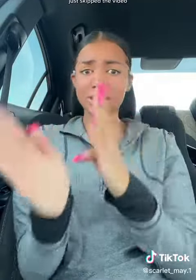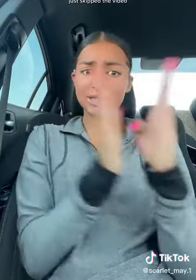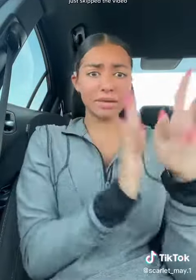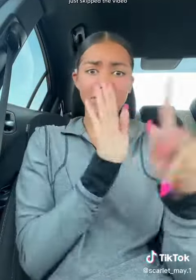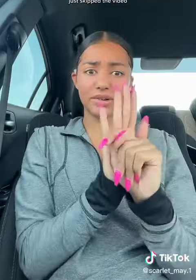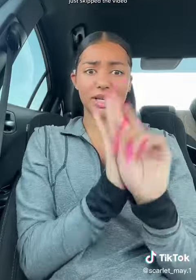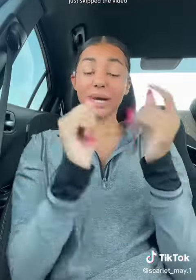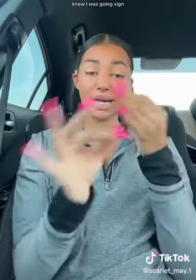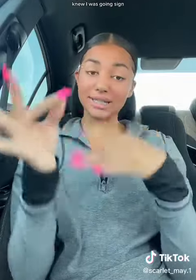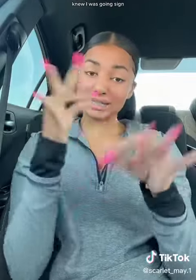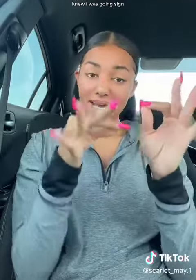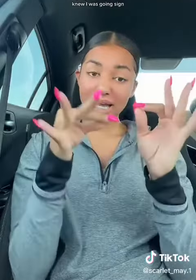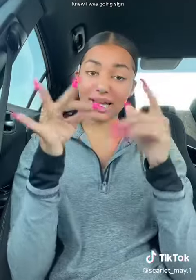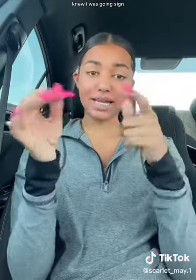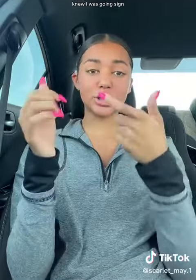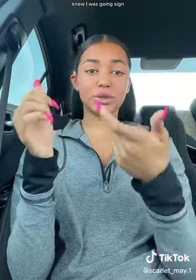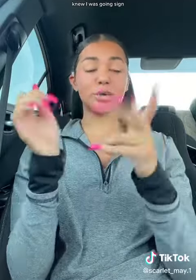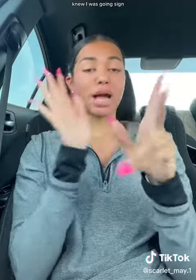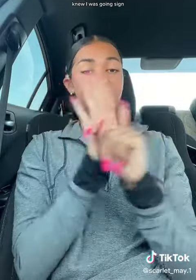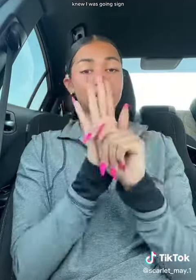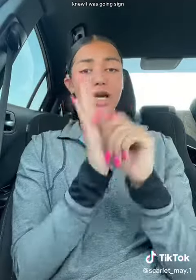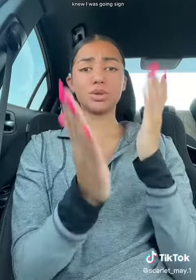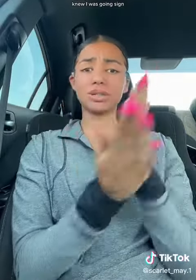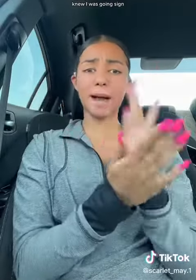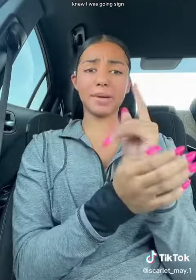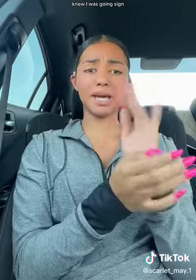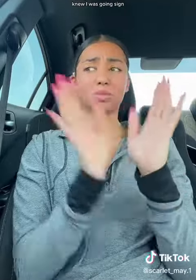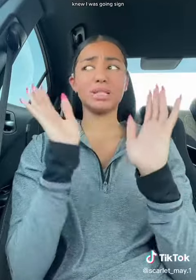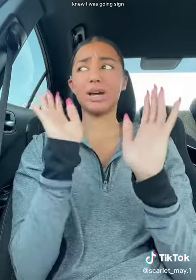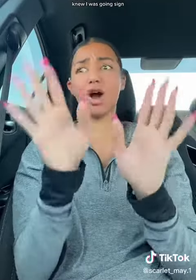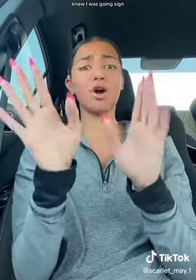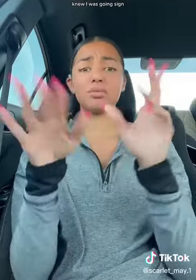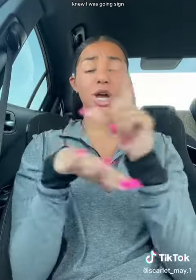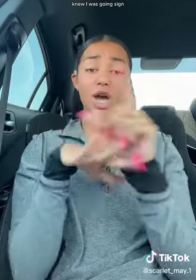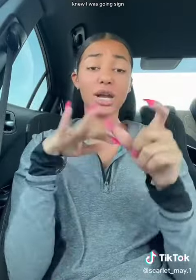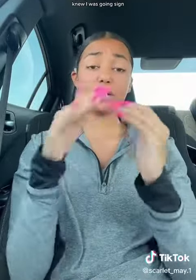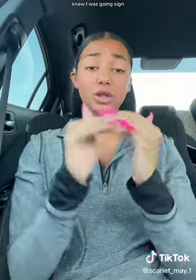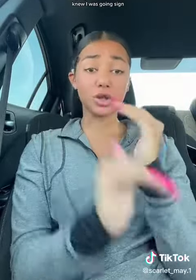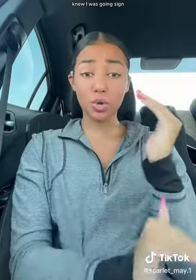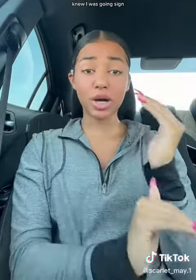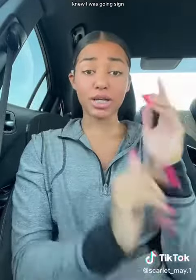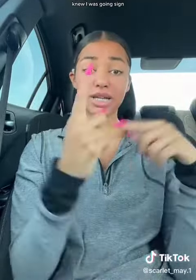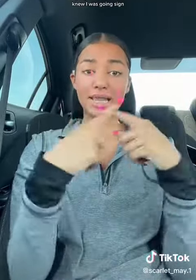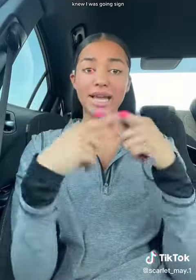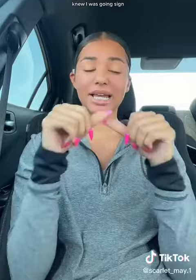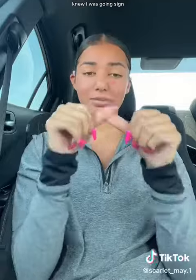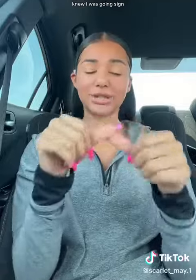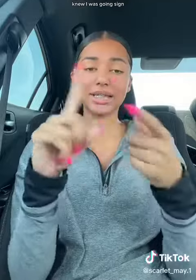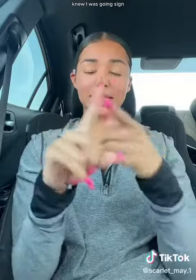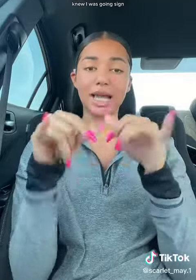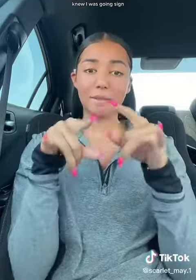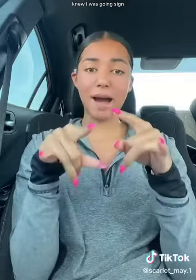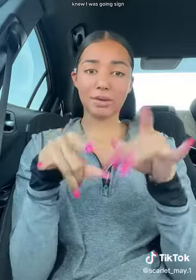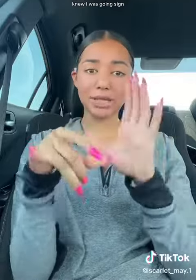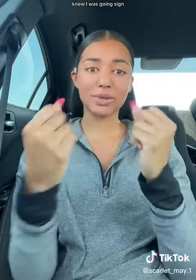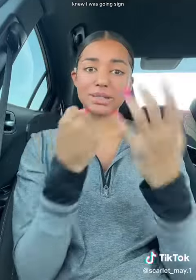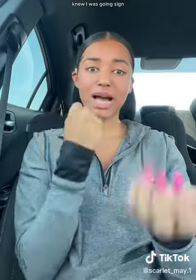skip the video. But instead, he chose to watch the video, stop it, and was like, oh, her nails are too much, and then he proceeded to, like, mock me doing sign